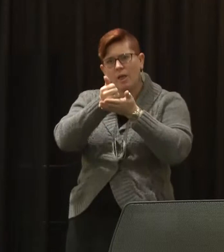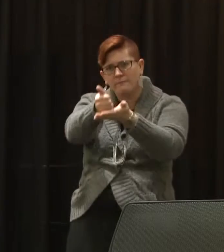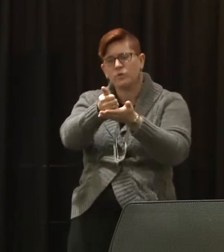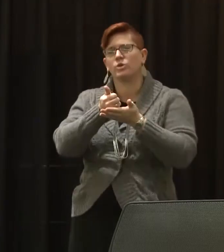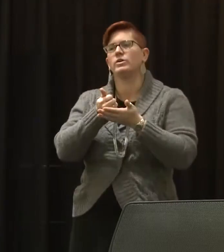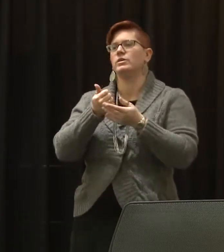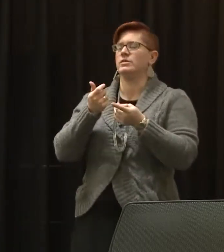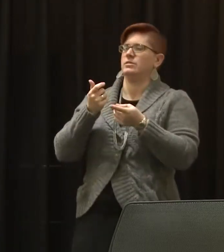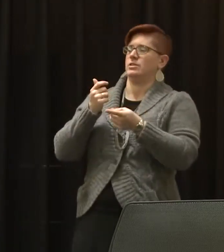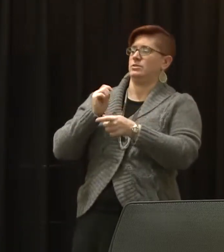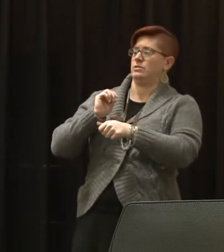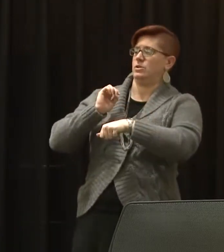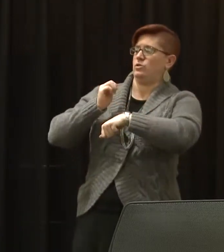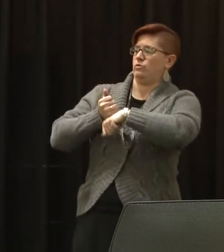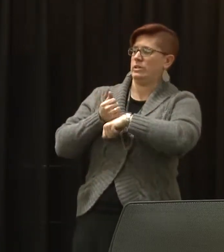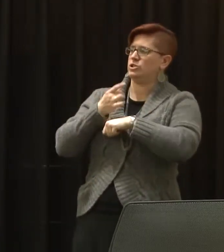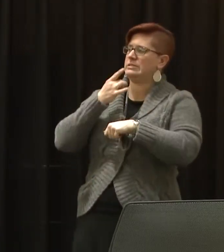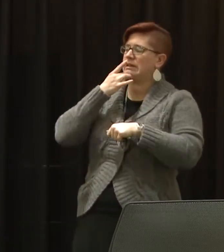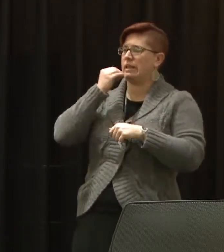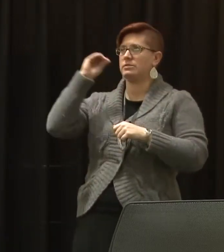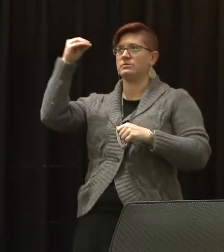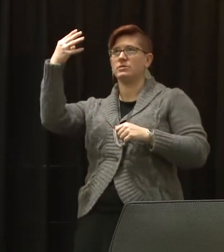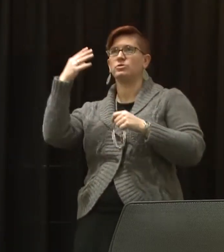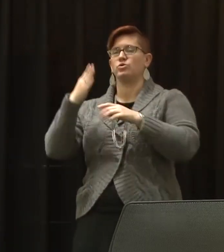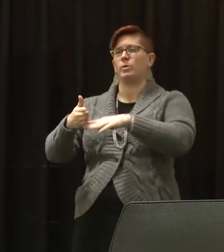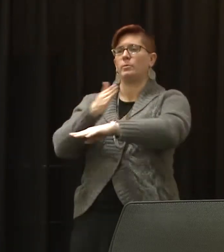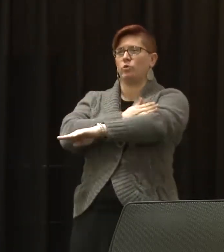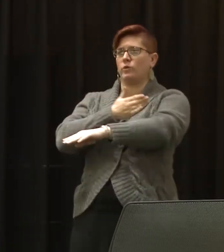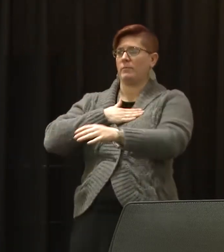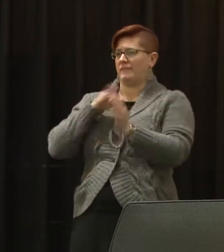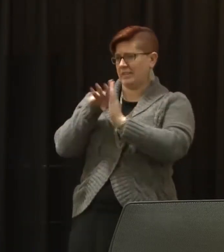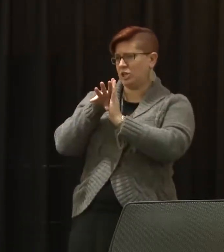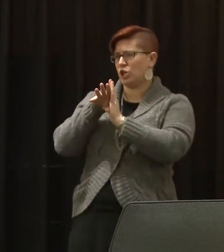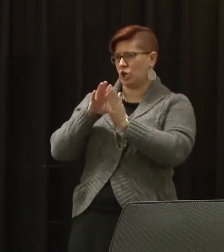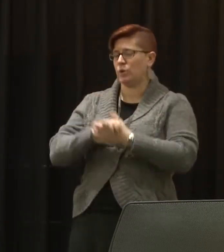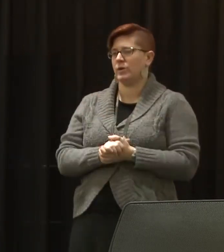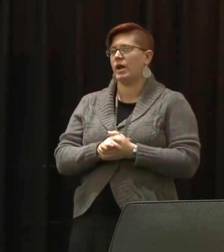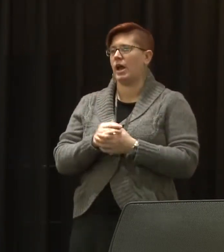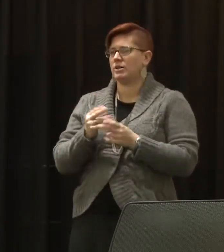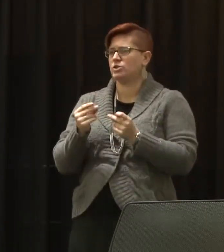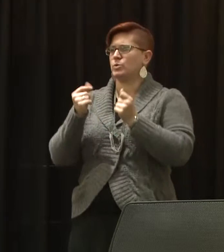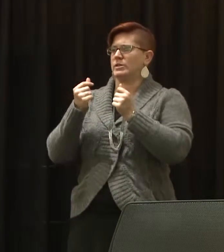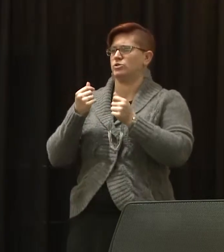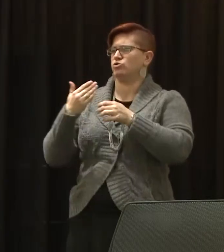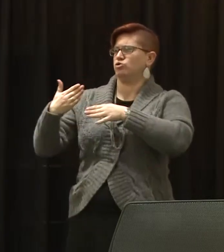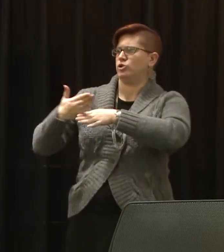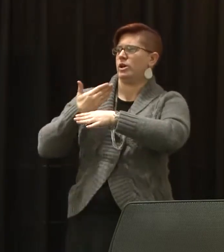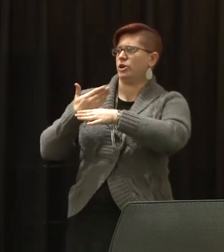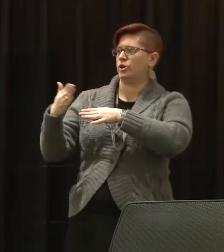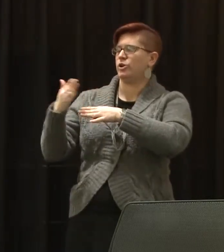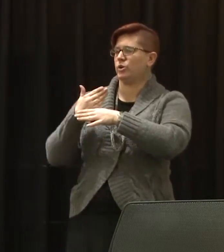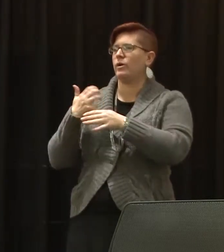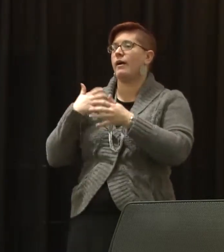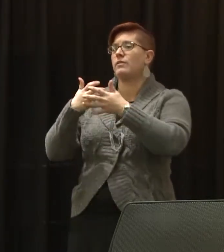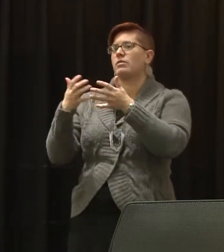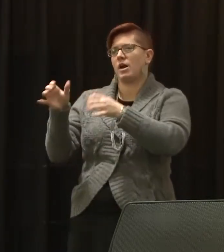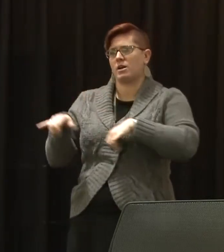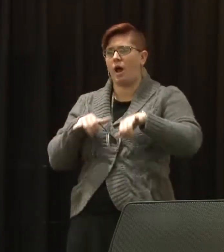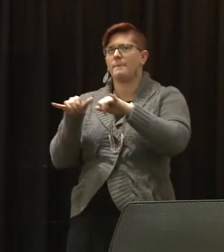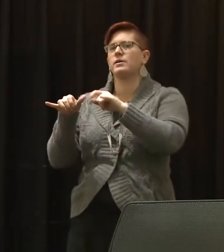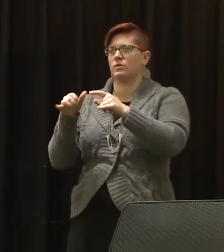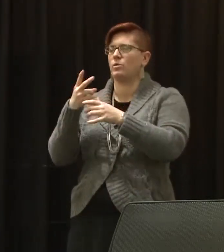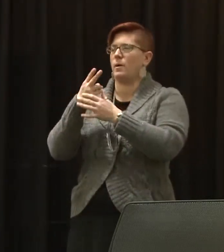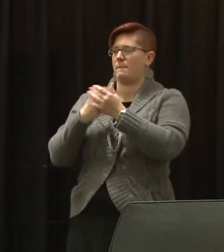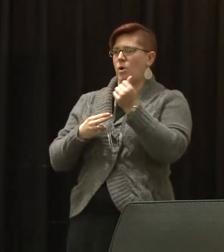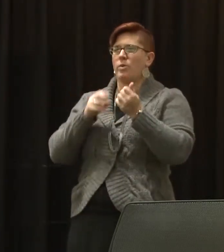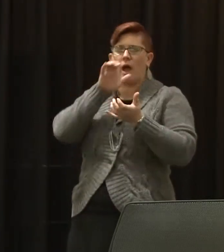He arranges his studio lights and reflectors to improve the video shoot, and quick to share. We have a lot in common. We are both